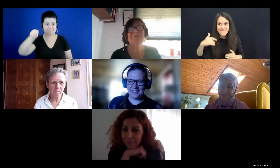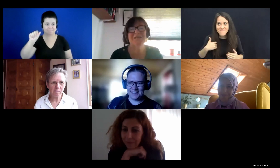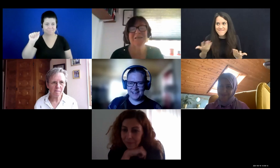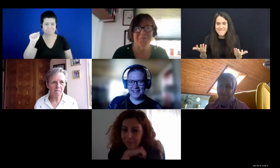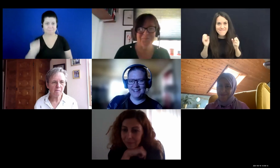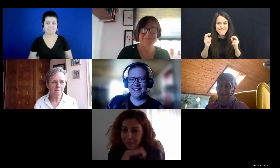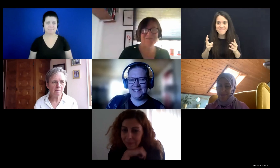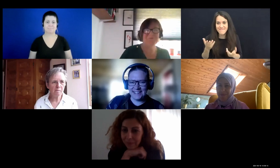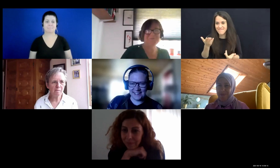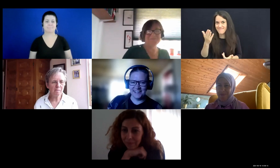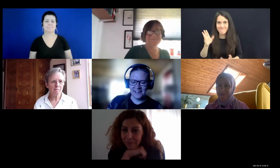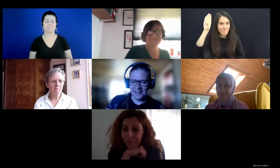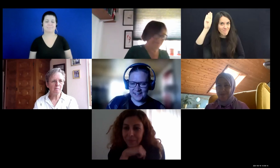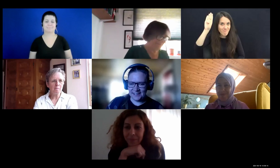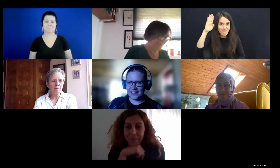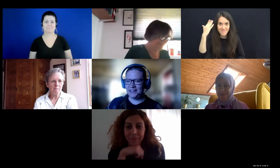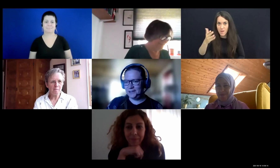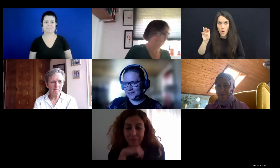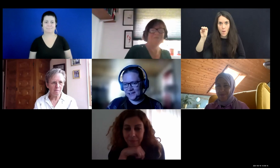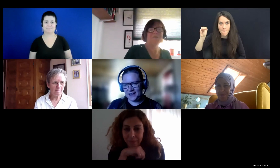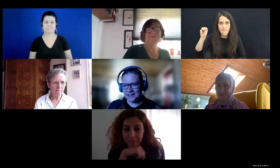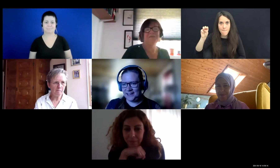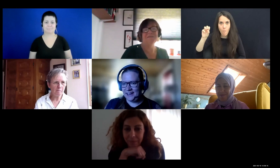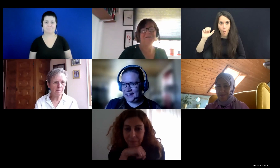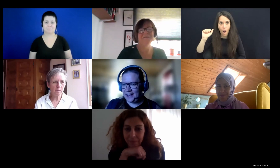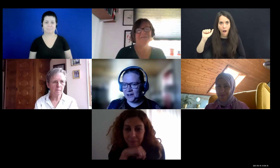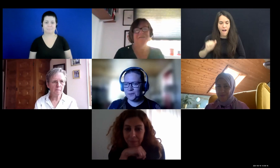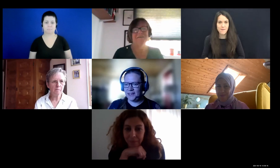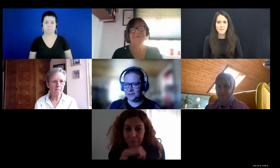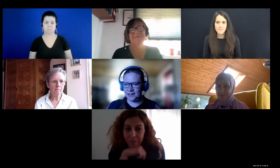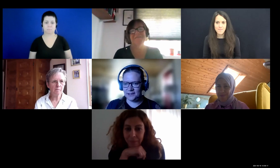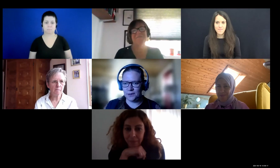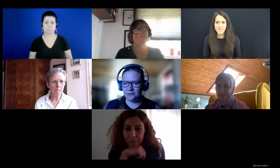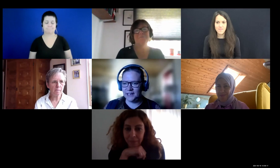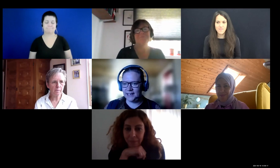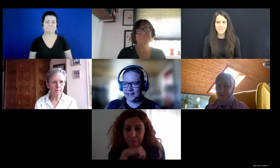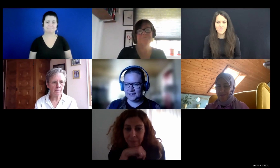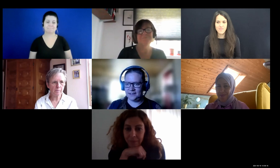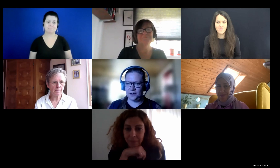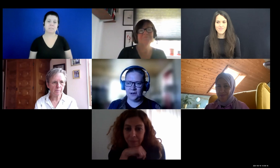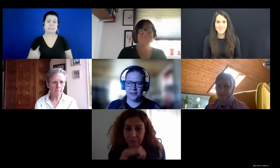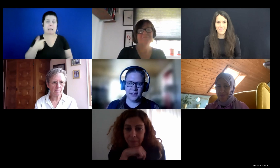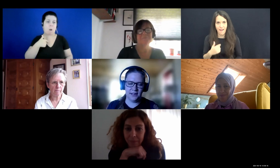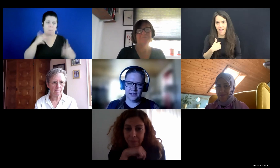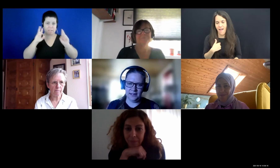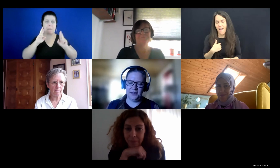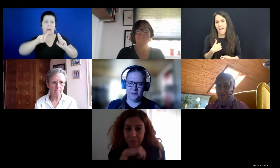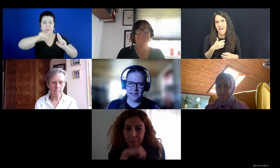A volunteer. You. Yeah. You. I hope that you others will fill in. So I